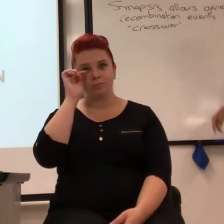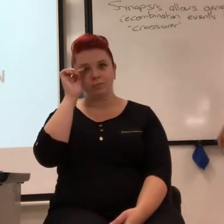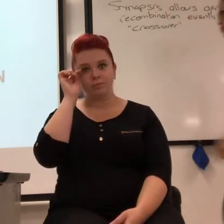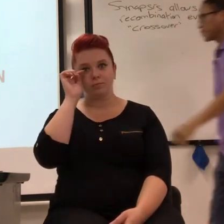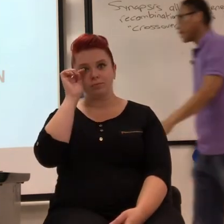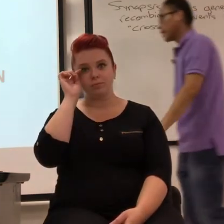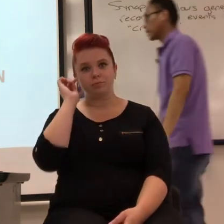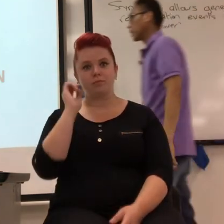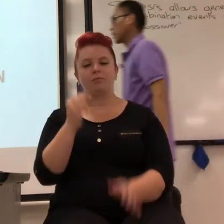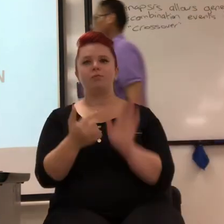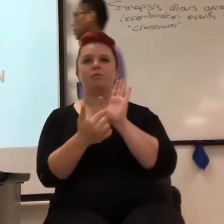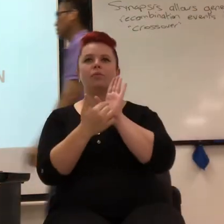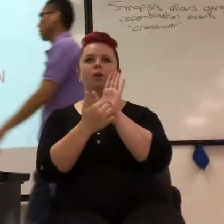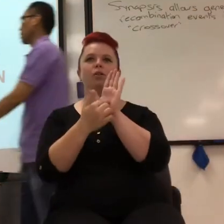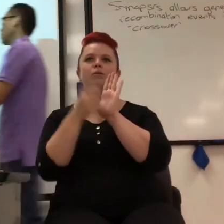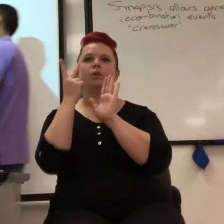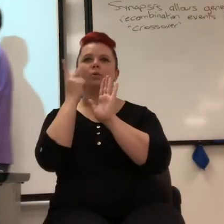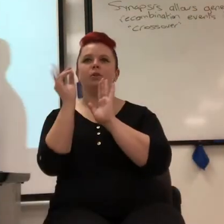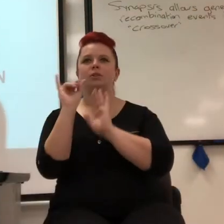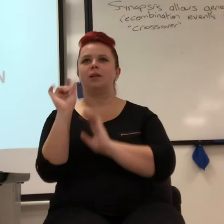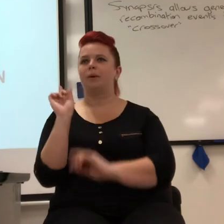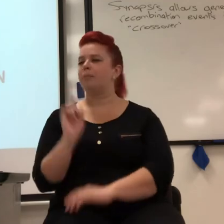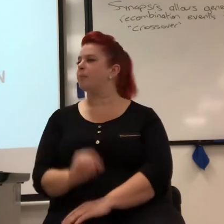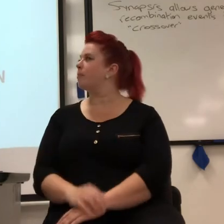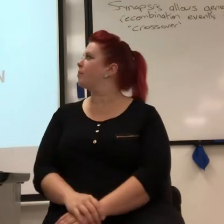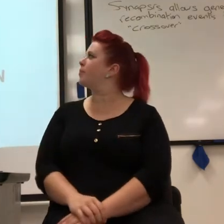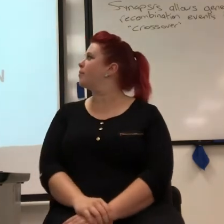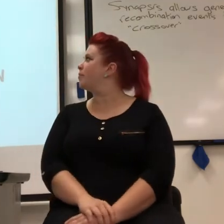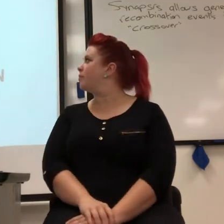Let me show you a picture of that.